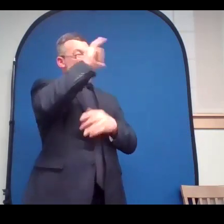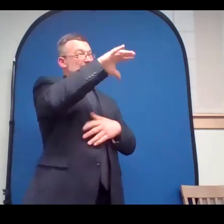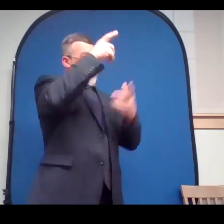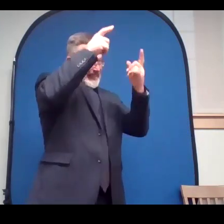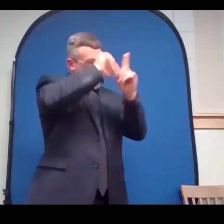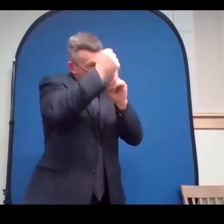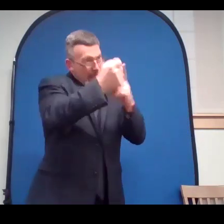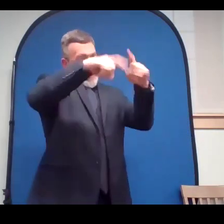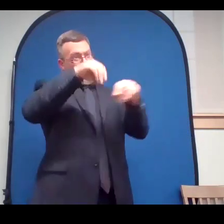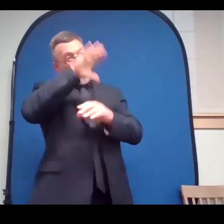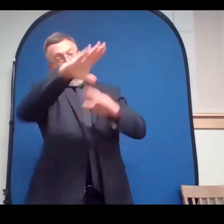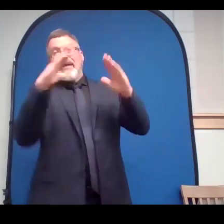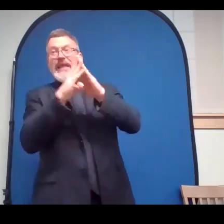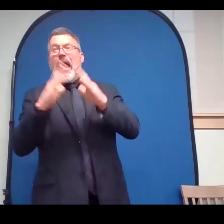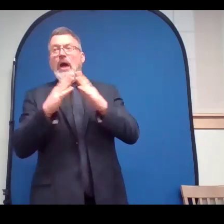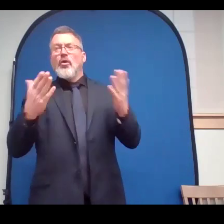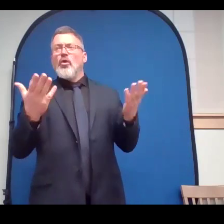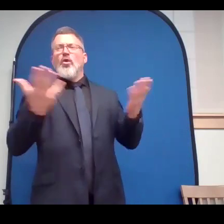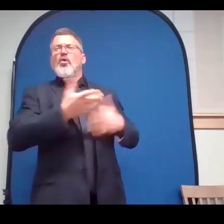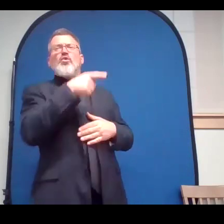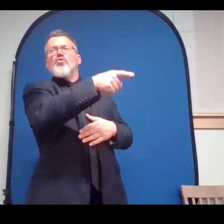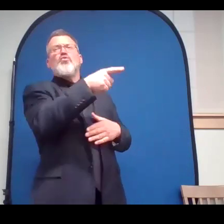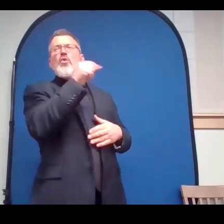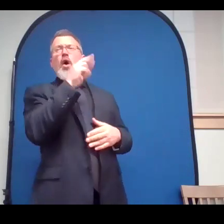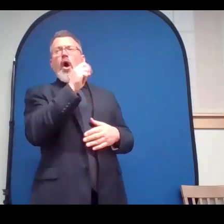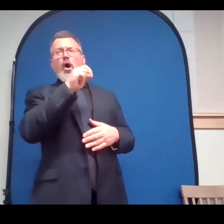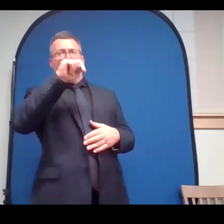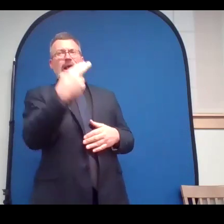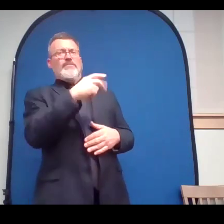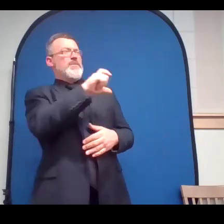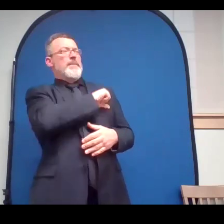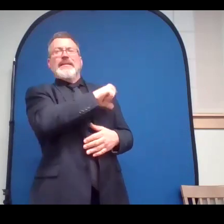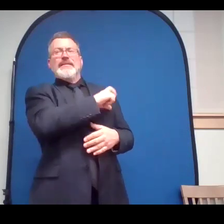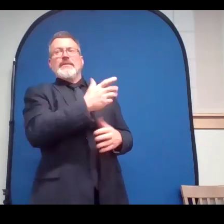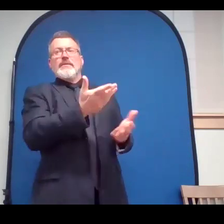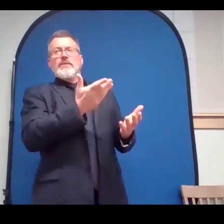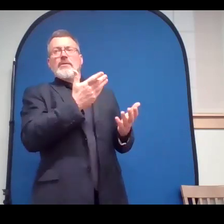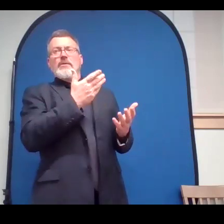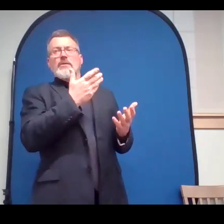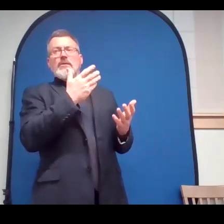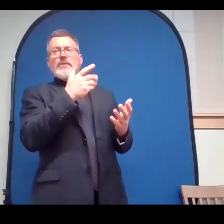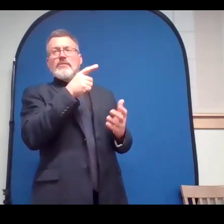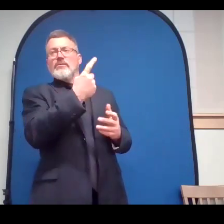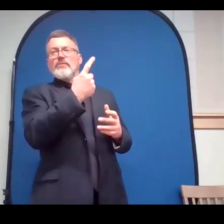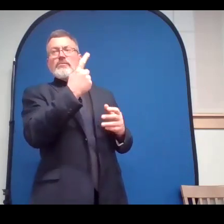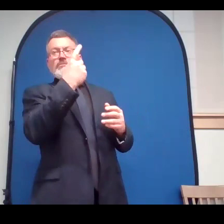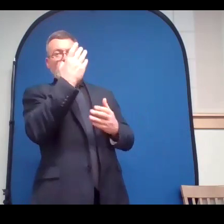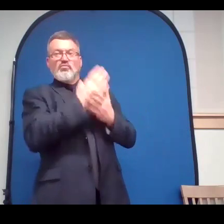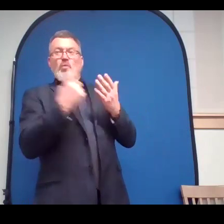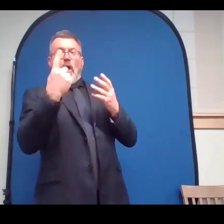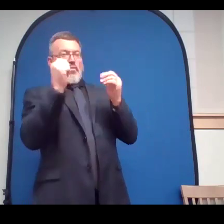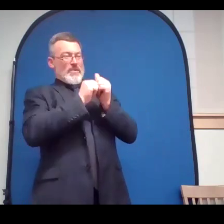police officer? As a Nashua police officer, you would want to know that somebody facing those circumstances was in the community.